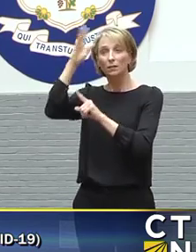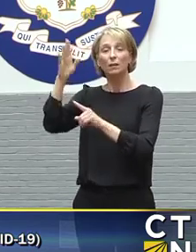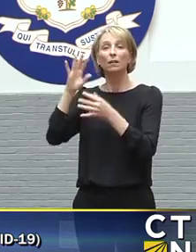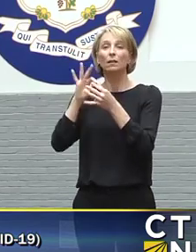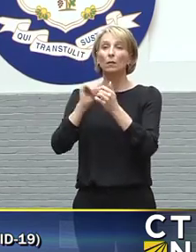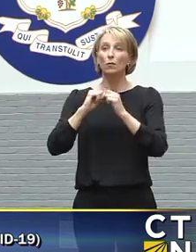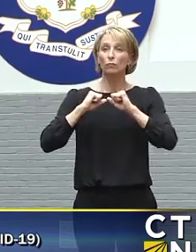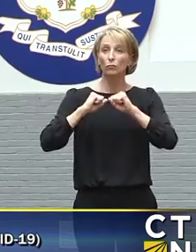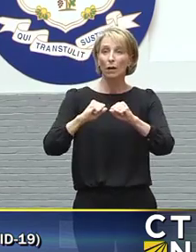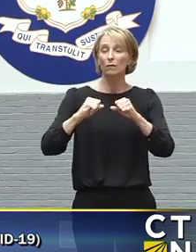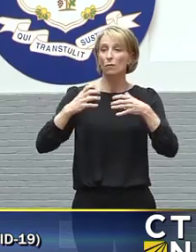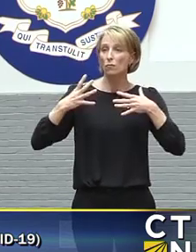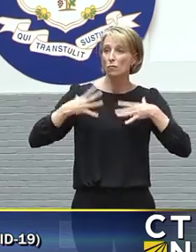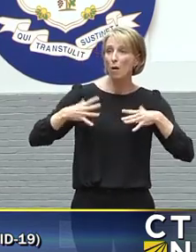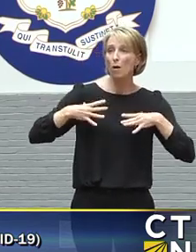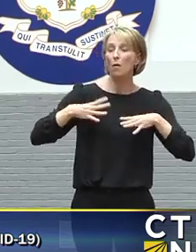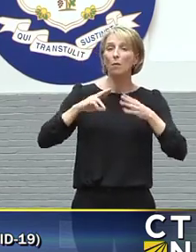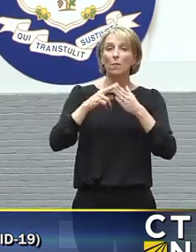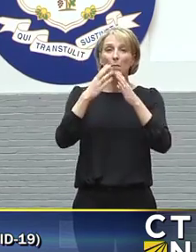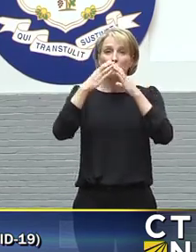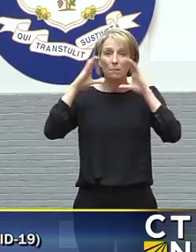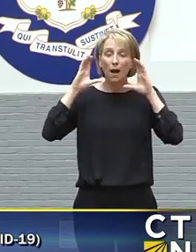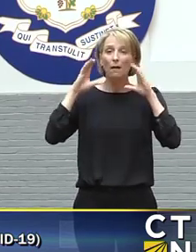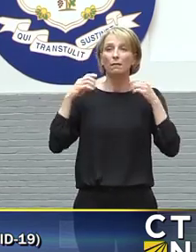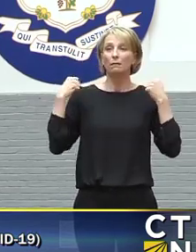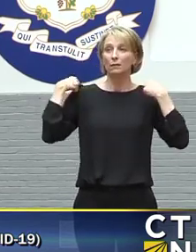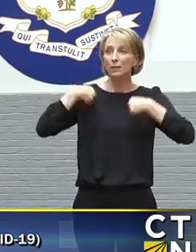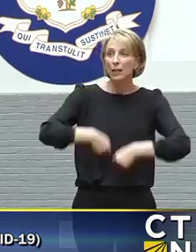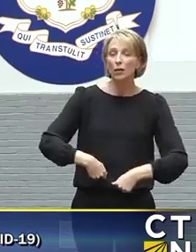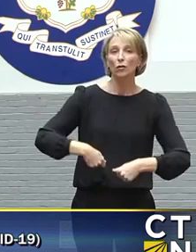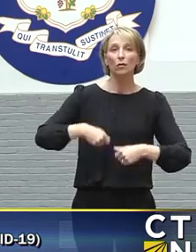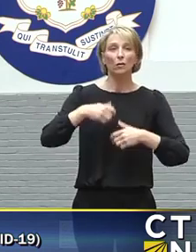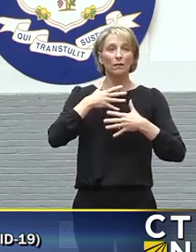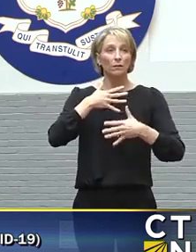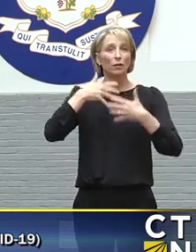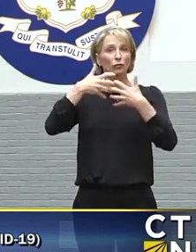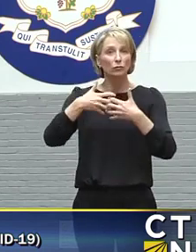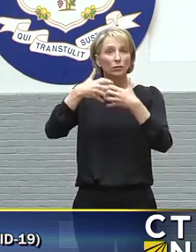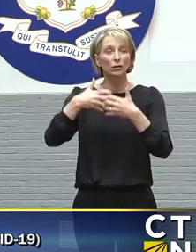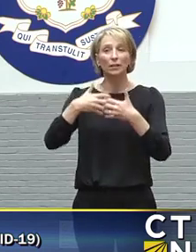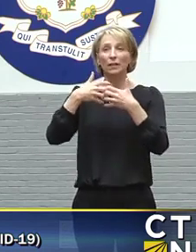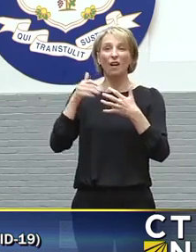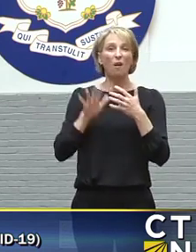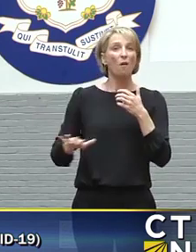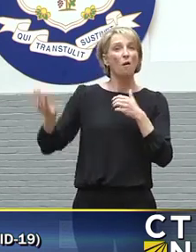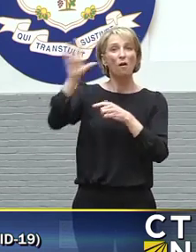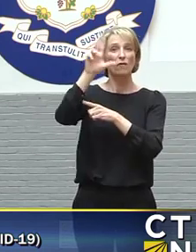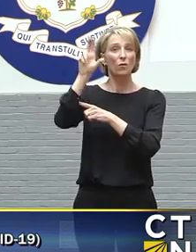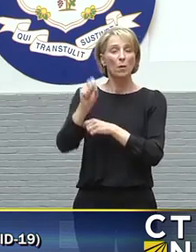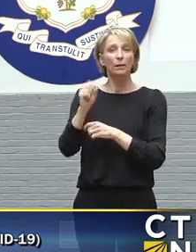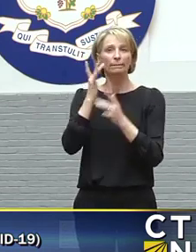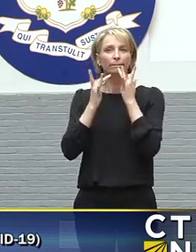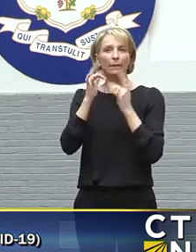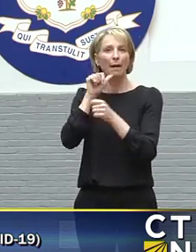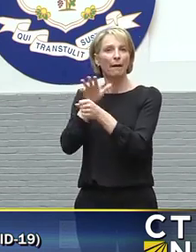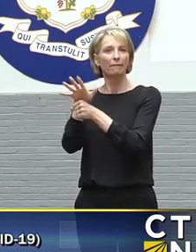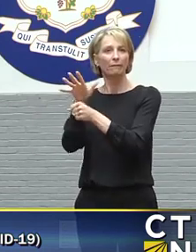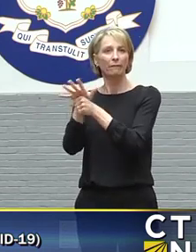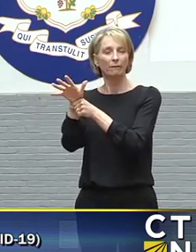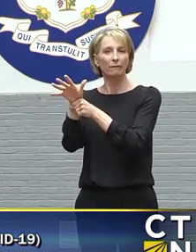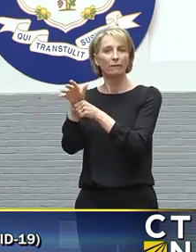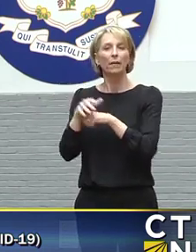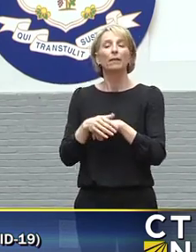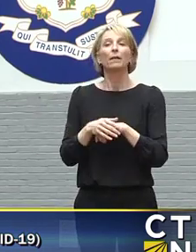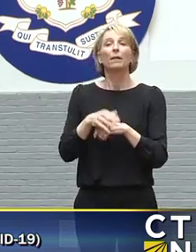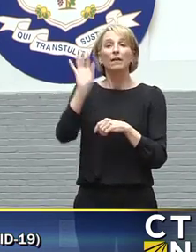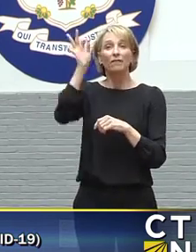equipment, protective gear, the masks, the ventilators, there's a nationwide shortage. We did get a small allocation